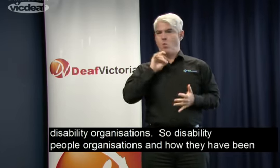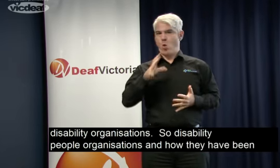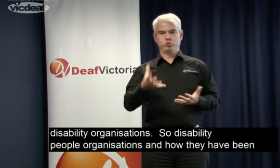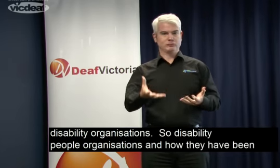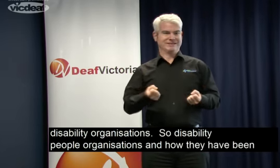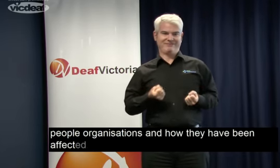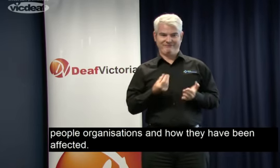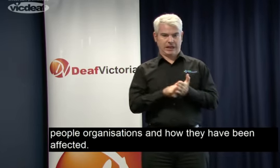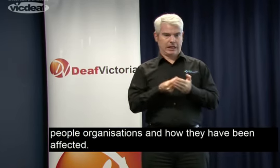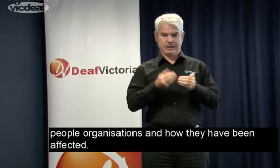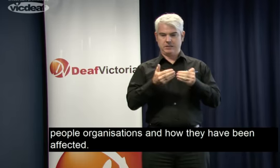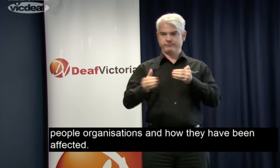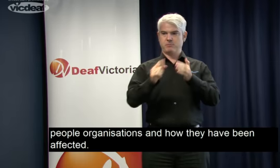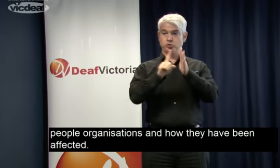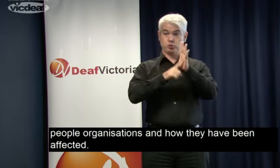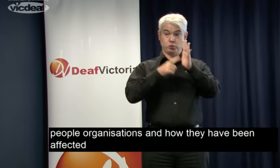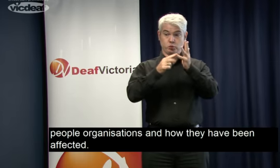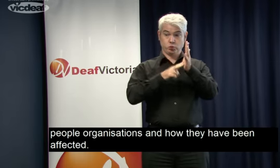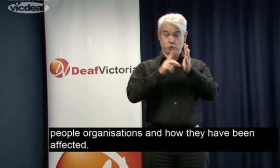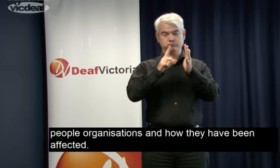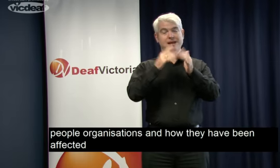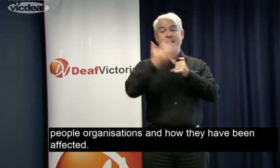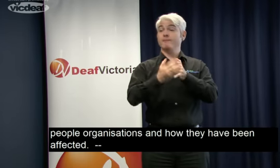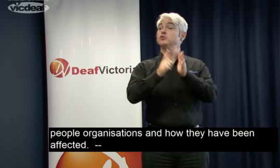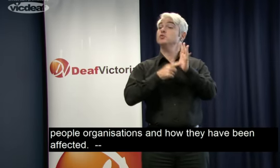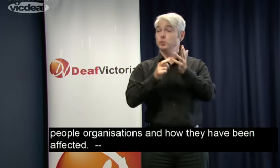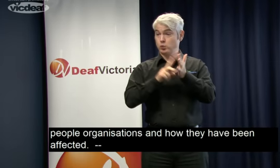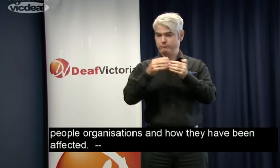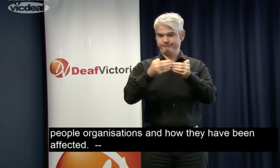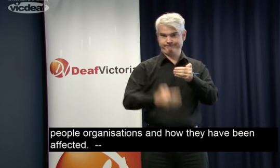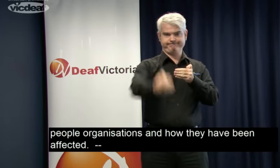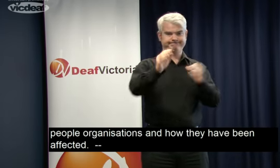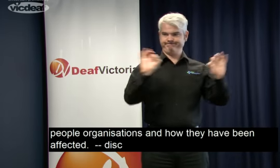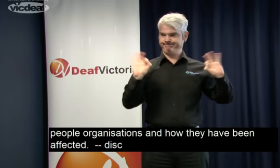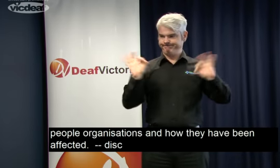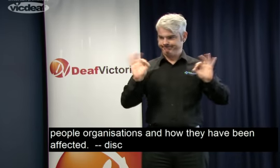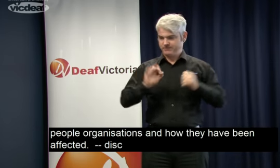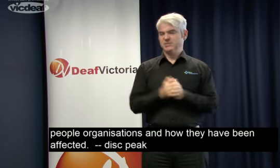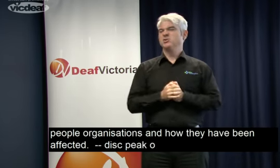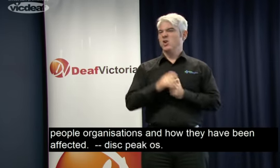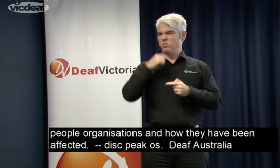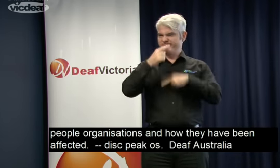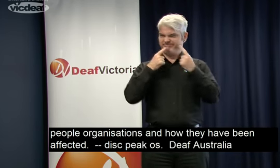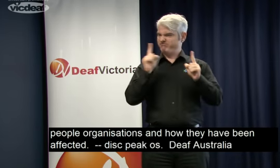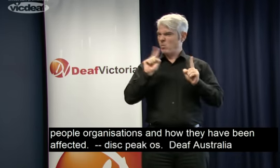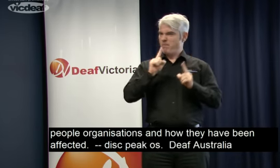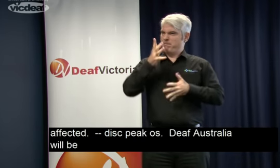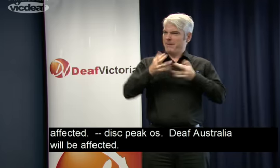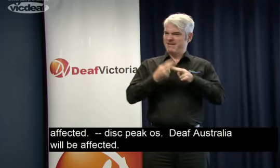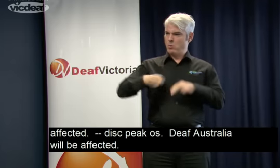impacted by those changes. We won't be receiving funding as of the end of June onwards. So we're